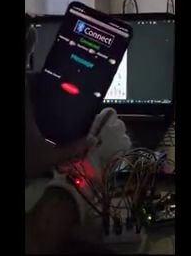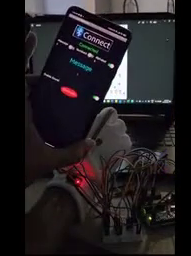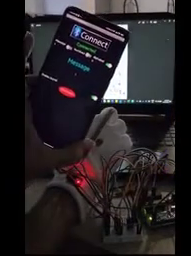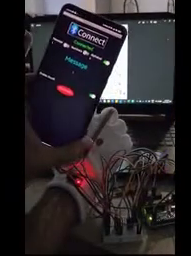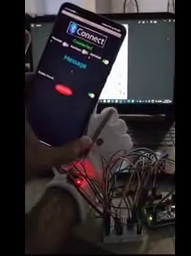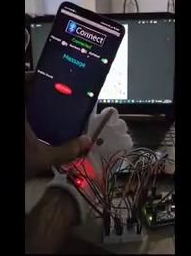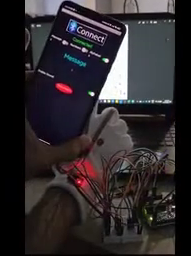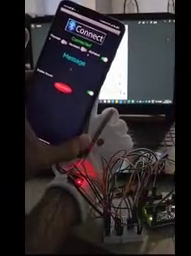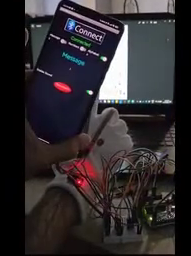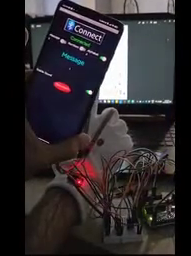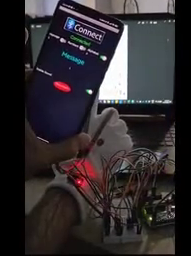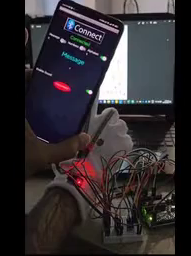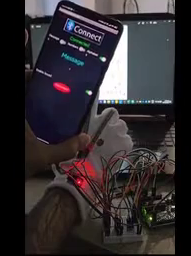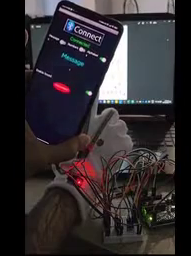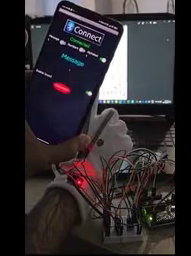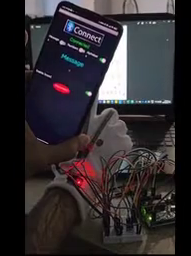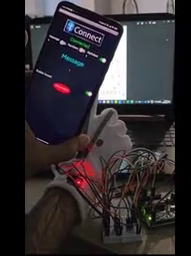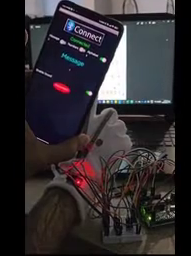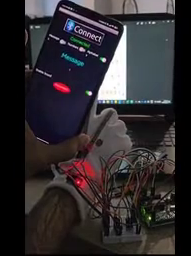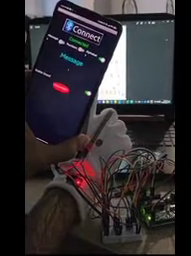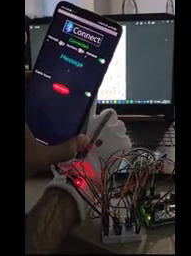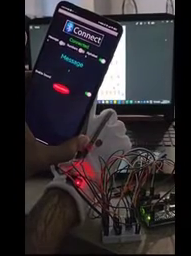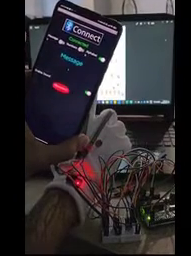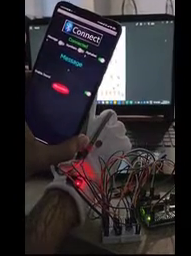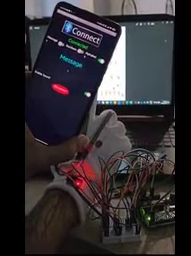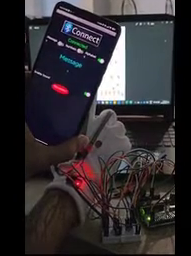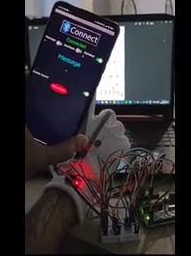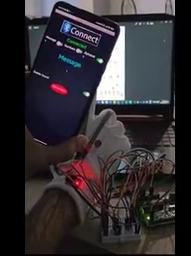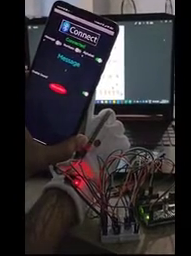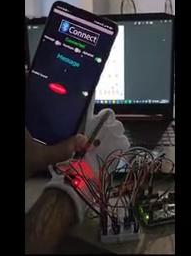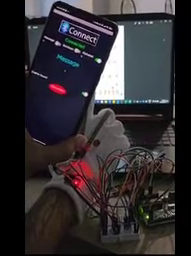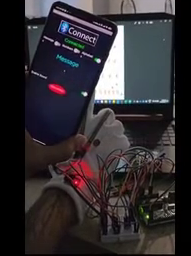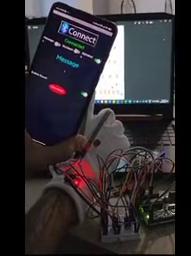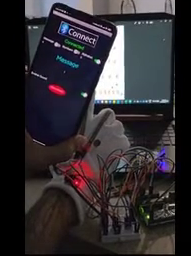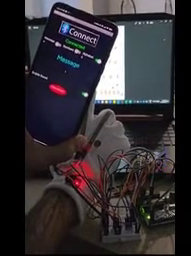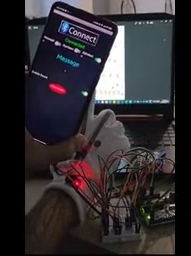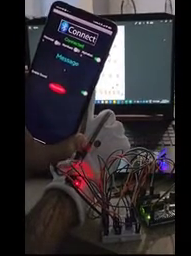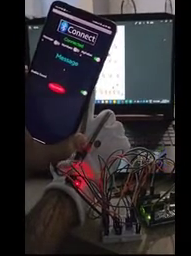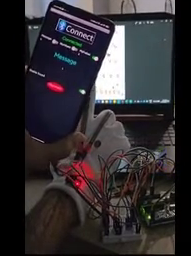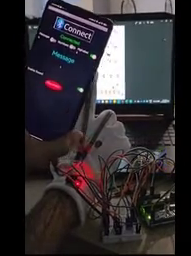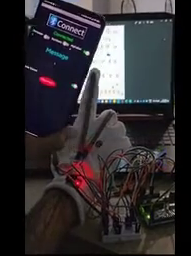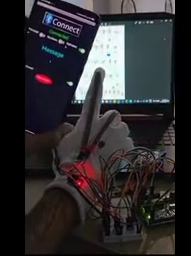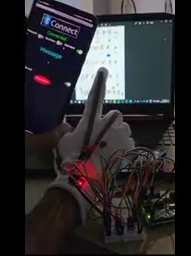So as you can see that in the mobile app it's saying L.